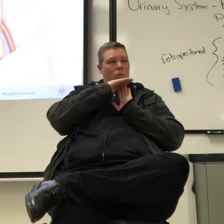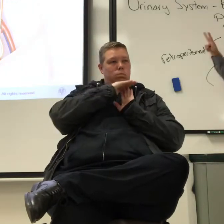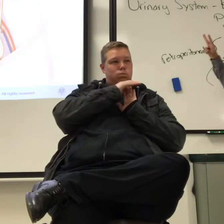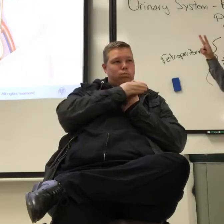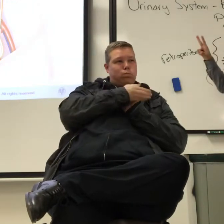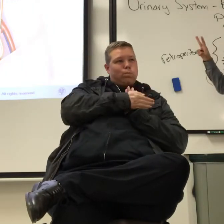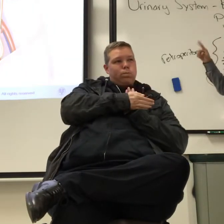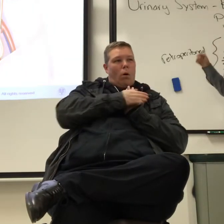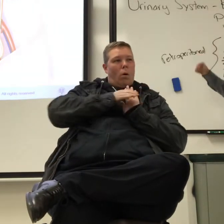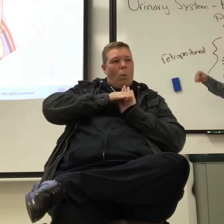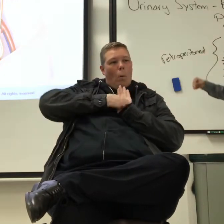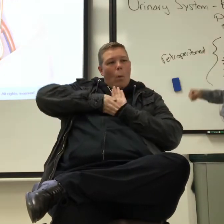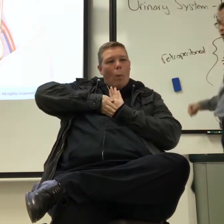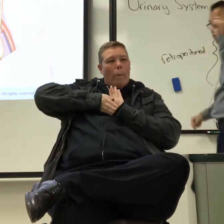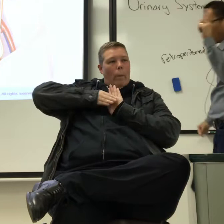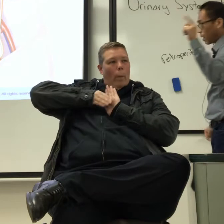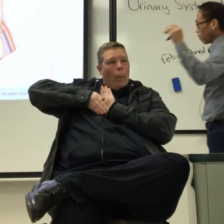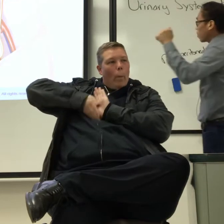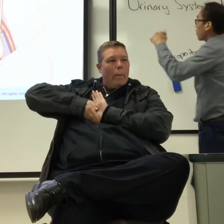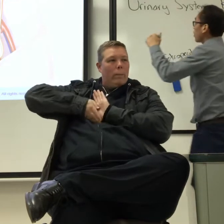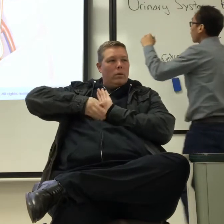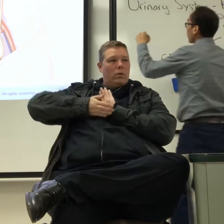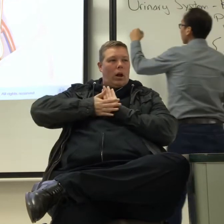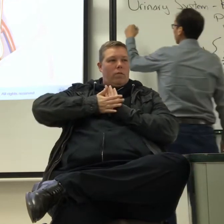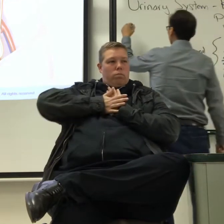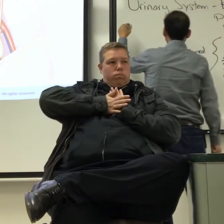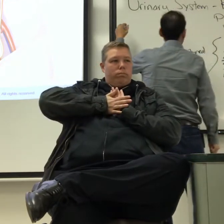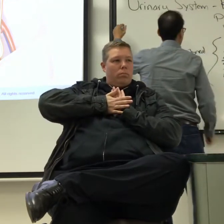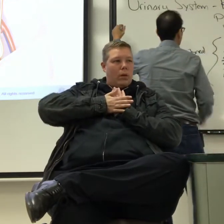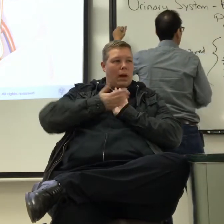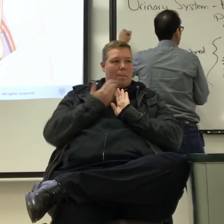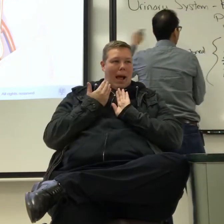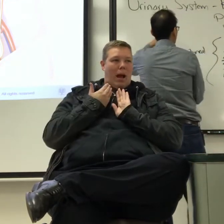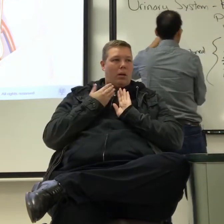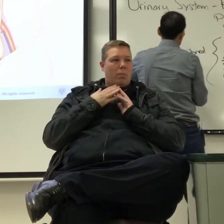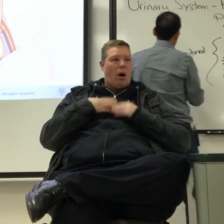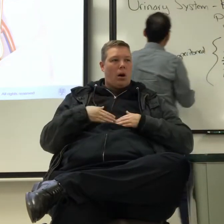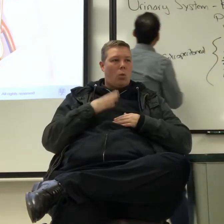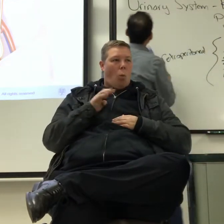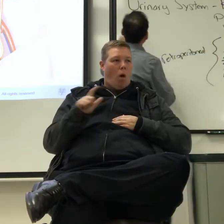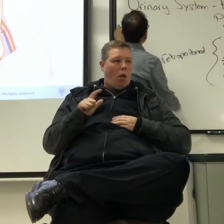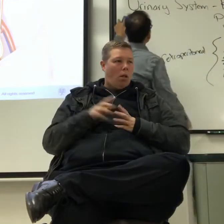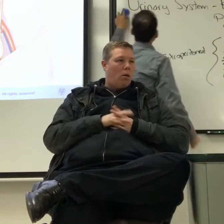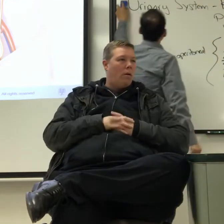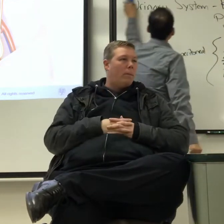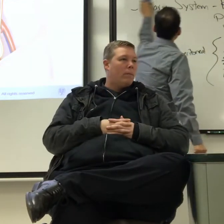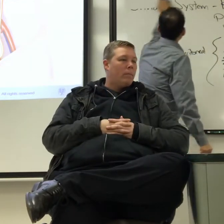kind of seals them on the back body wall very well. So let me erase this now.